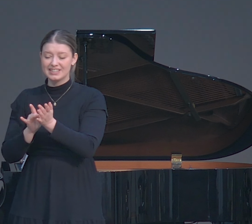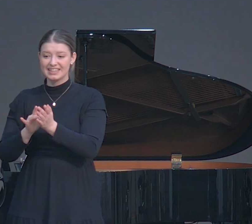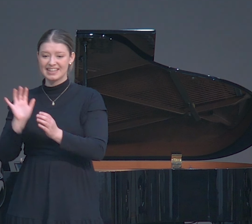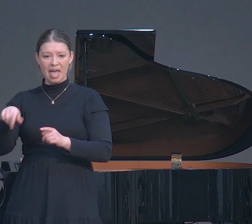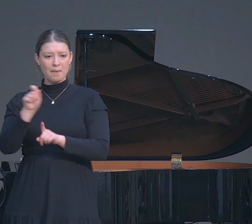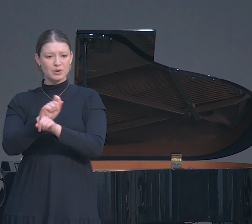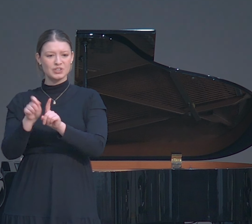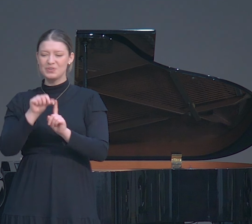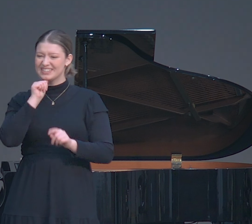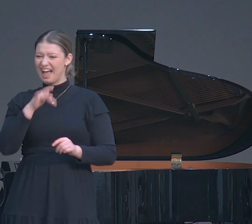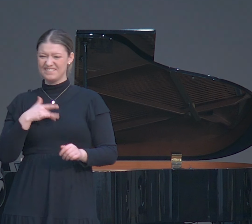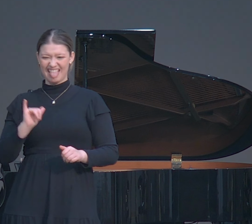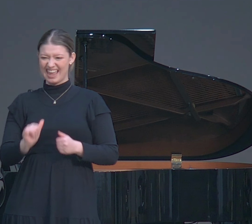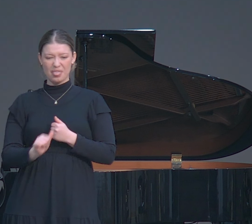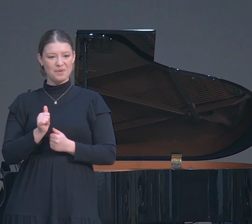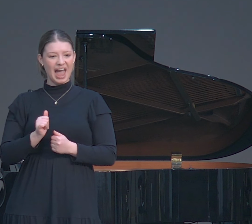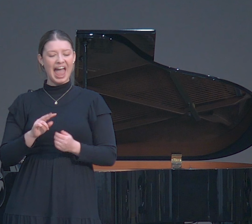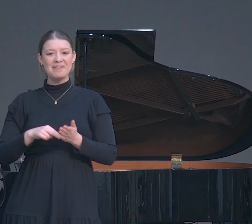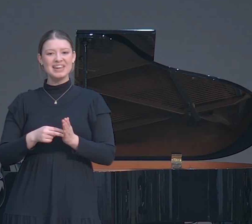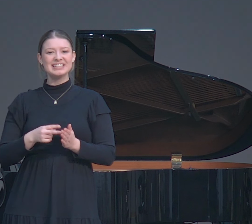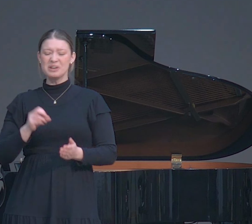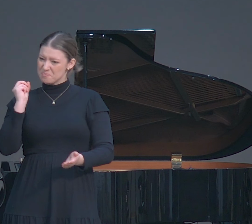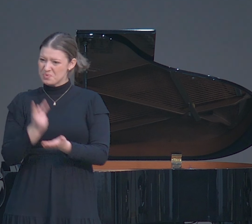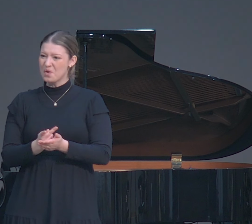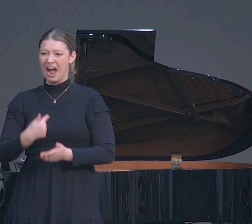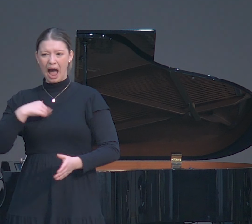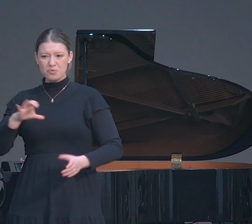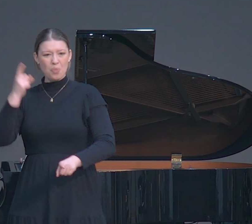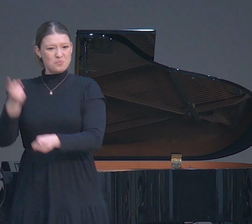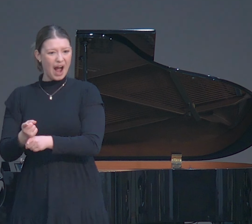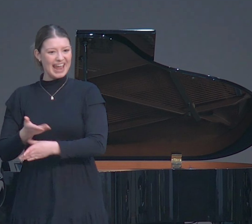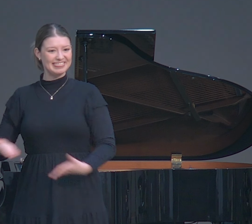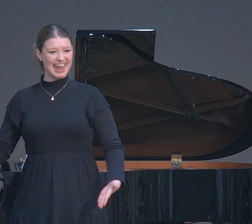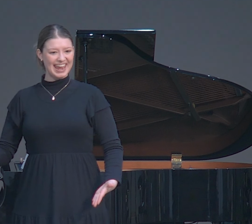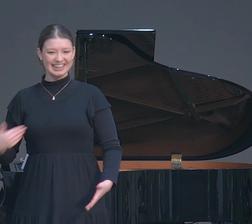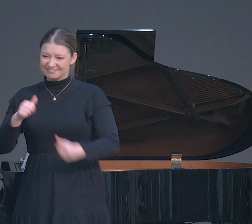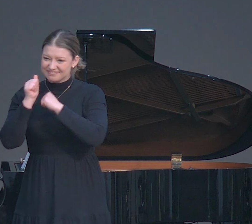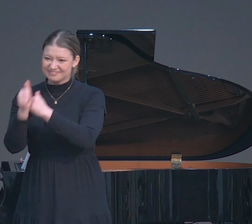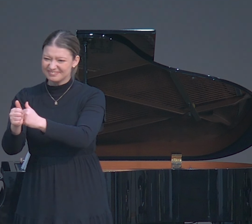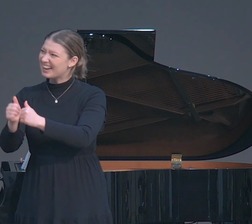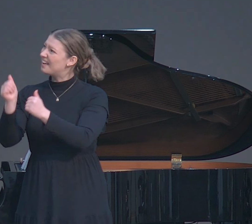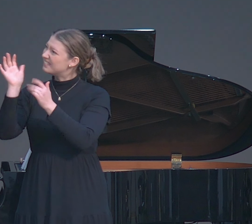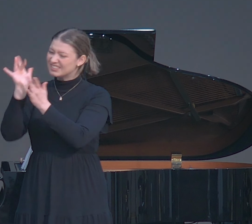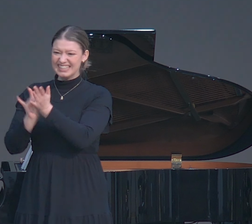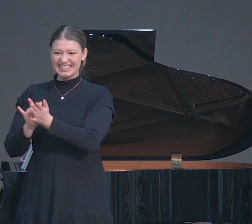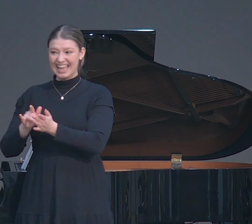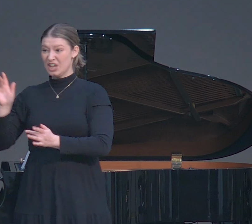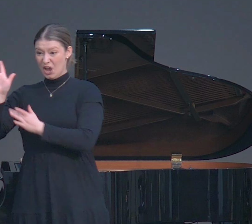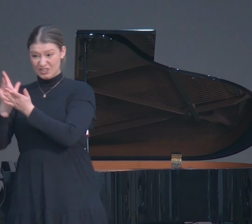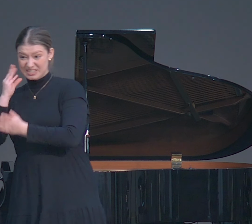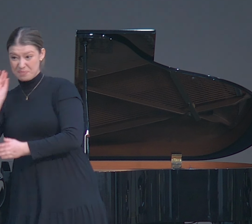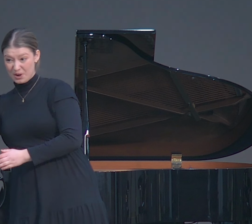You know what it is? It's validation. You're walking in the footsteps of Jesus.